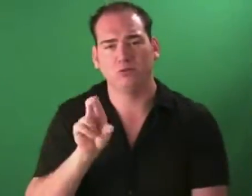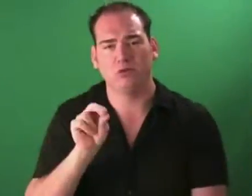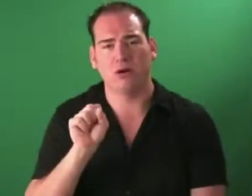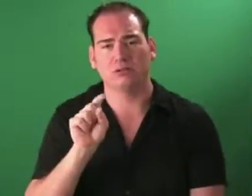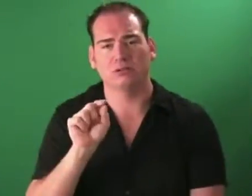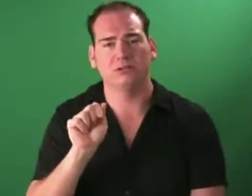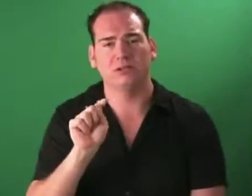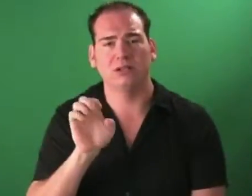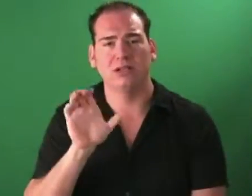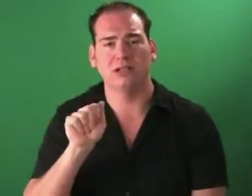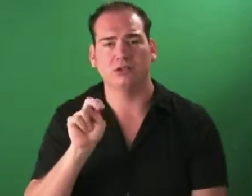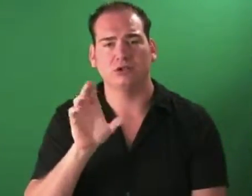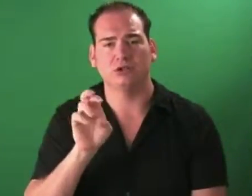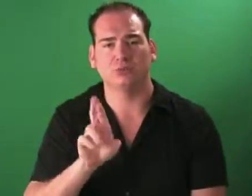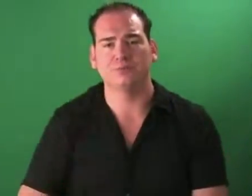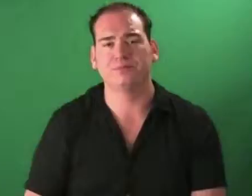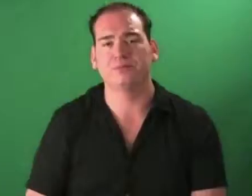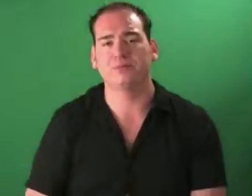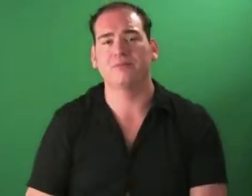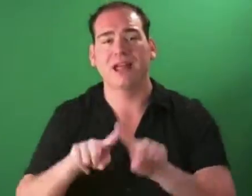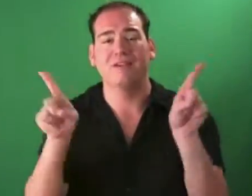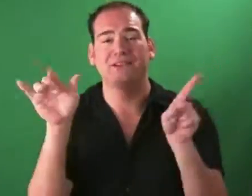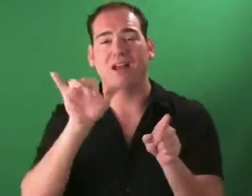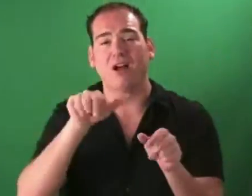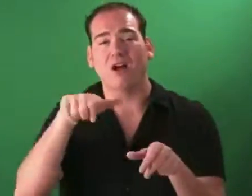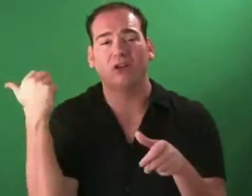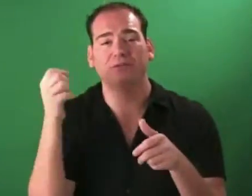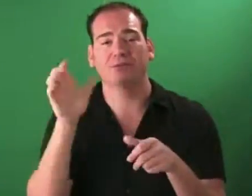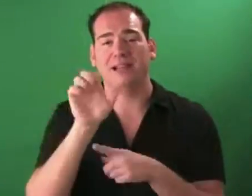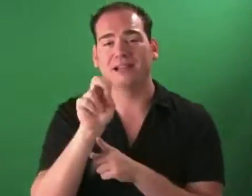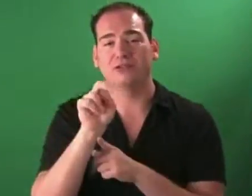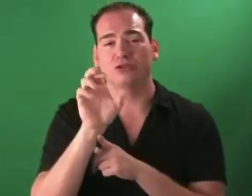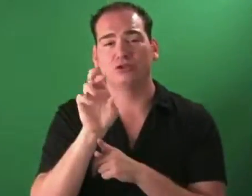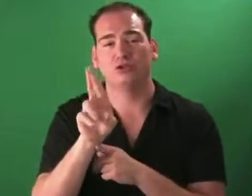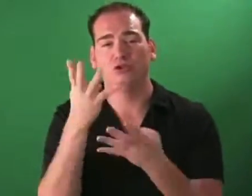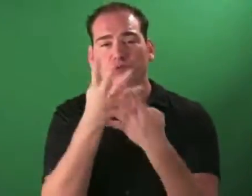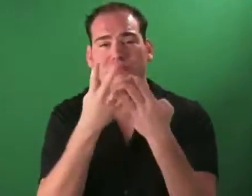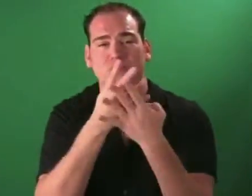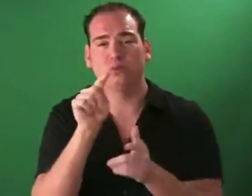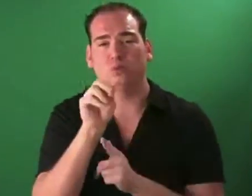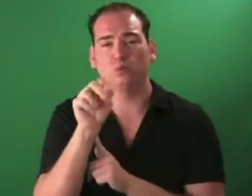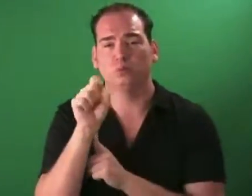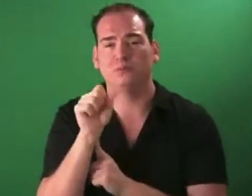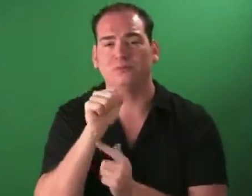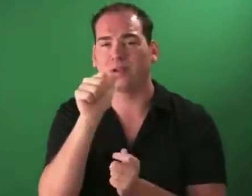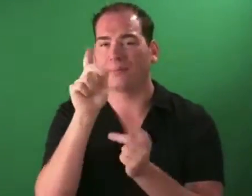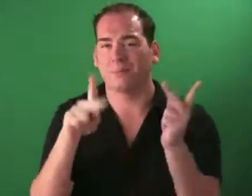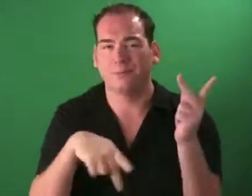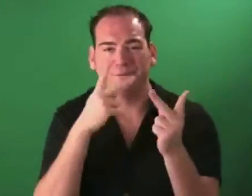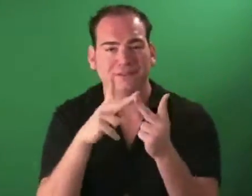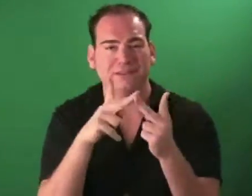prostate-specific test, and it tests the pressure, the PSI levels within your prostate.